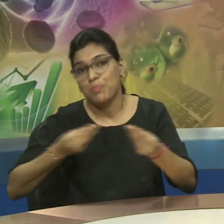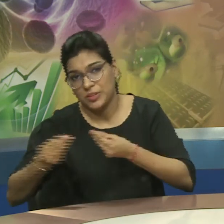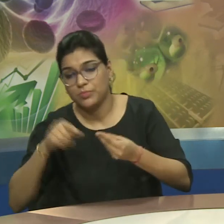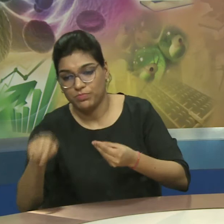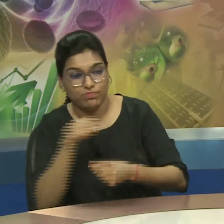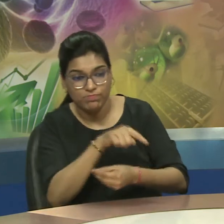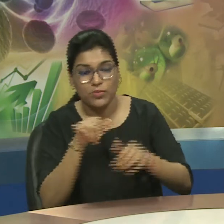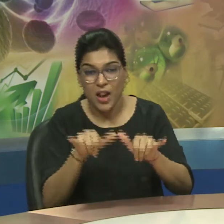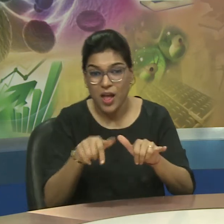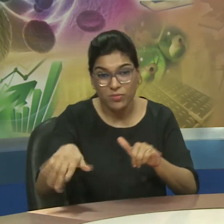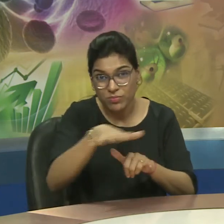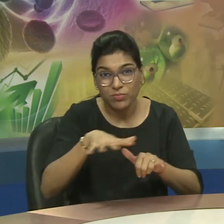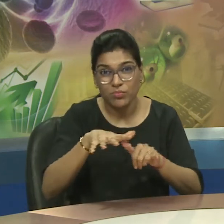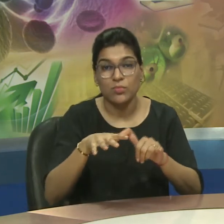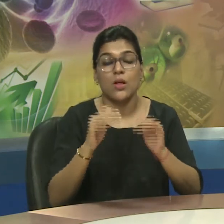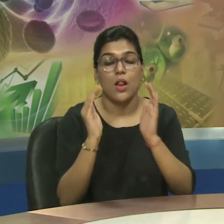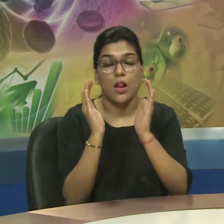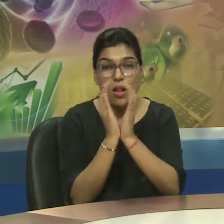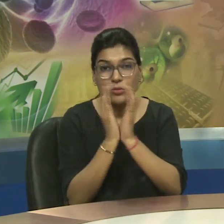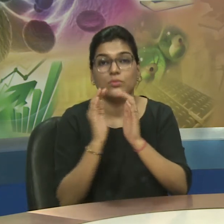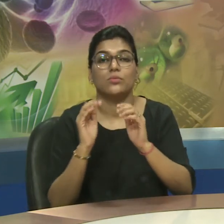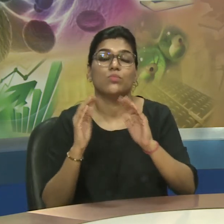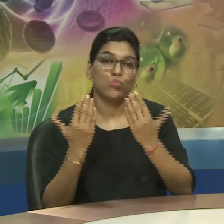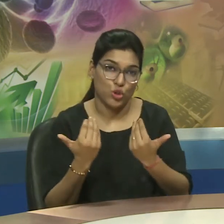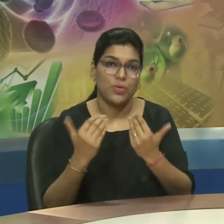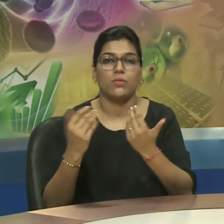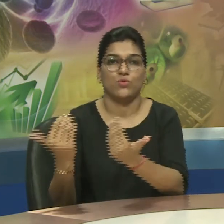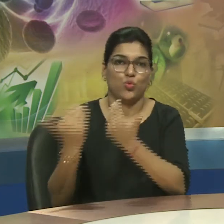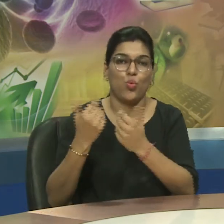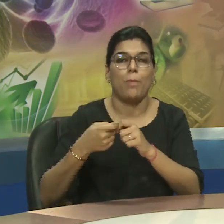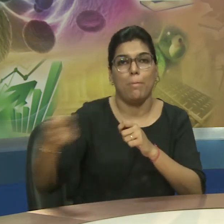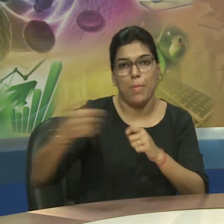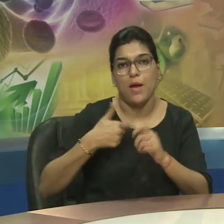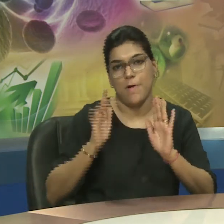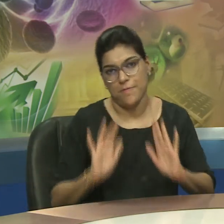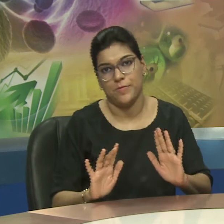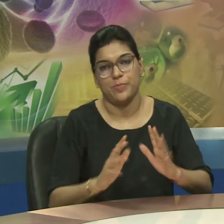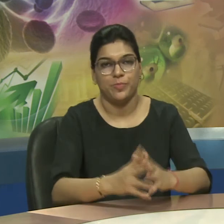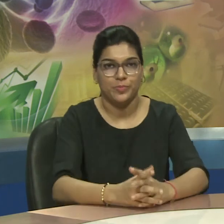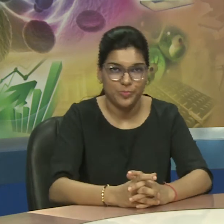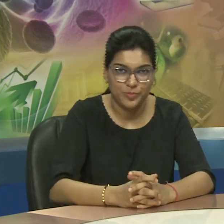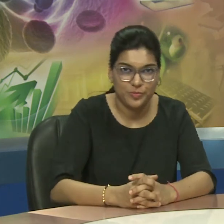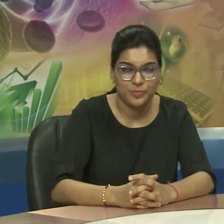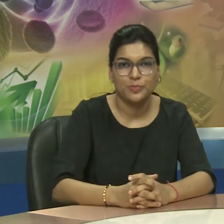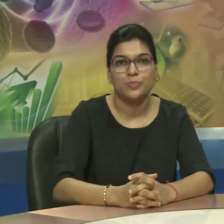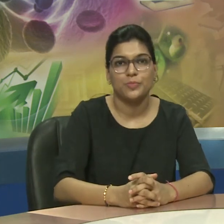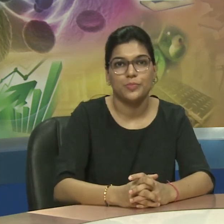Covers a wide variety of items from goods in transit or in store to building